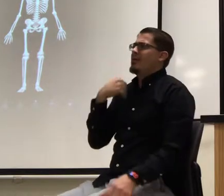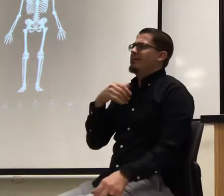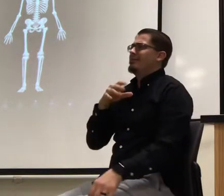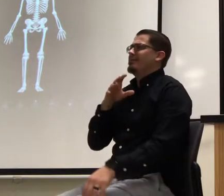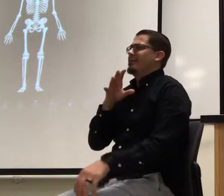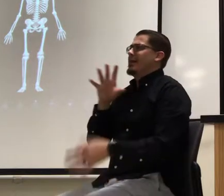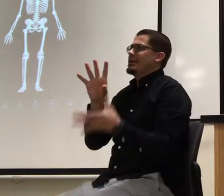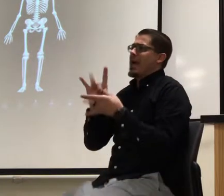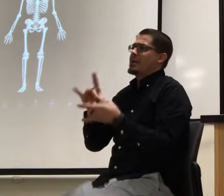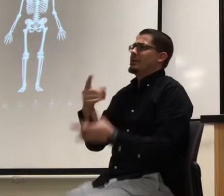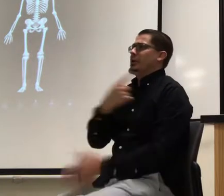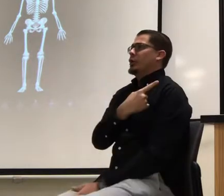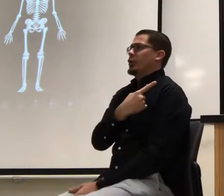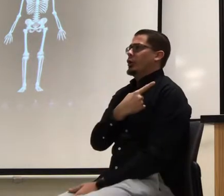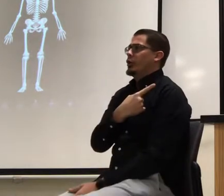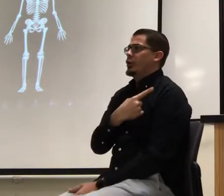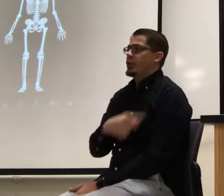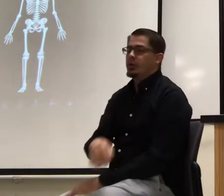here.